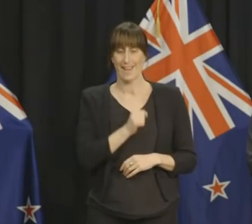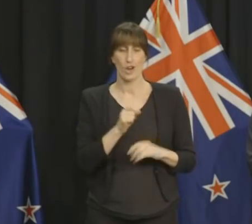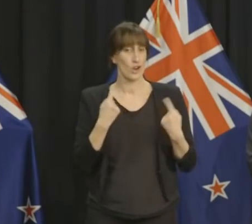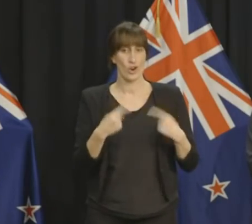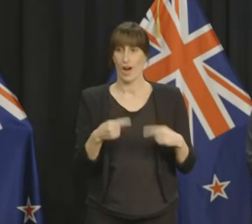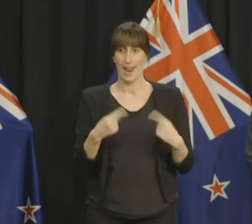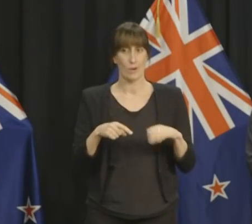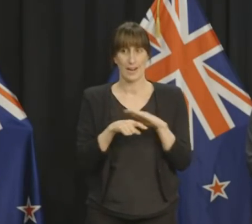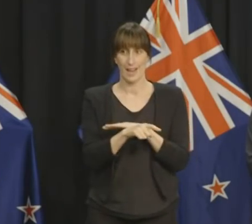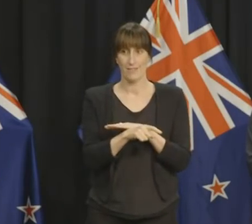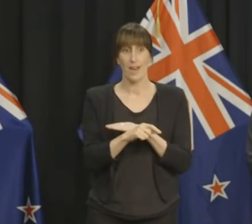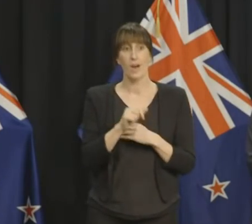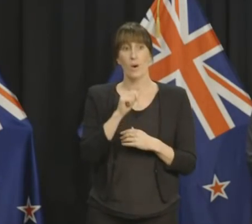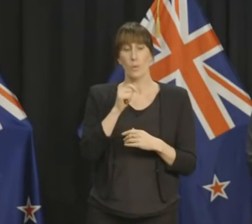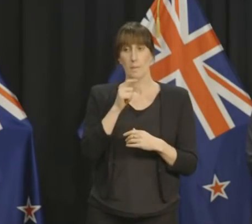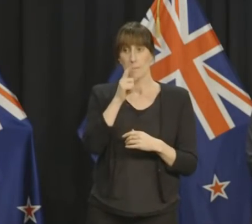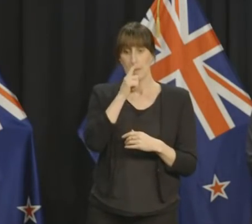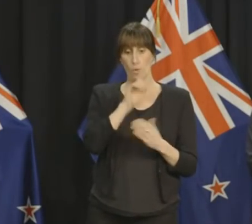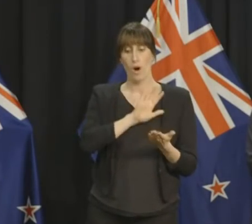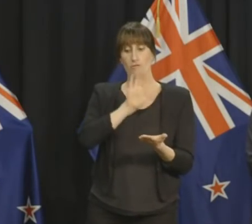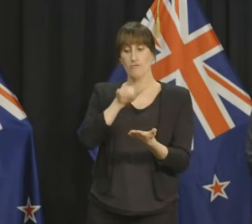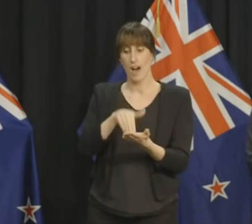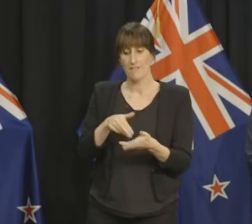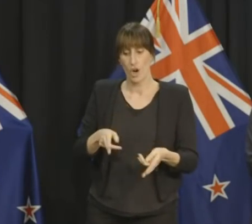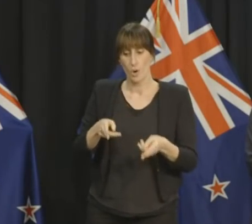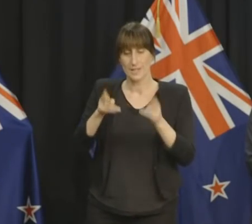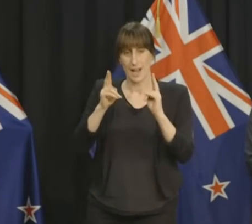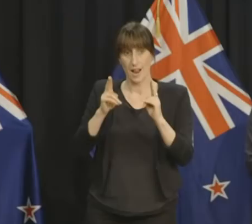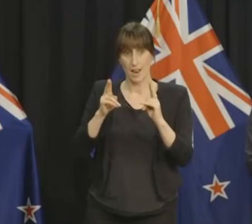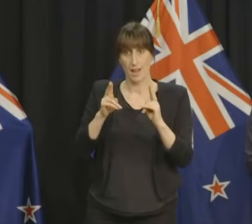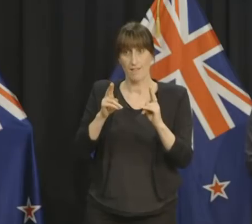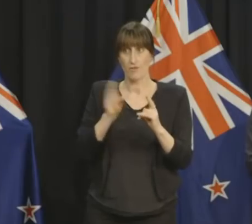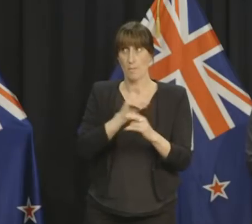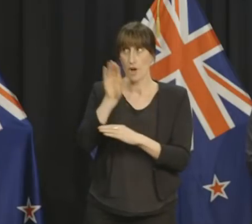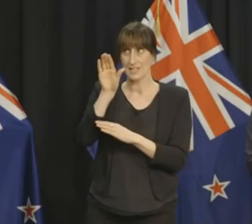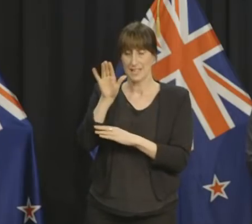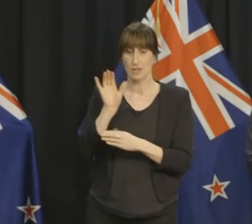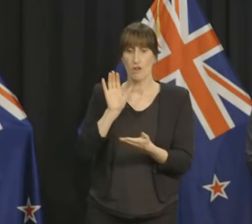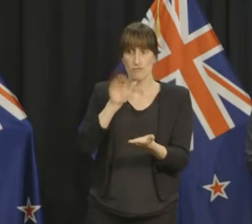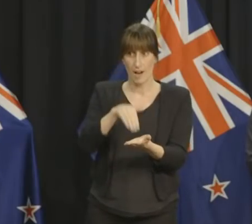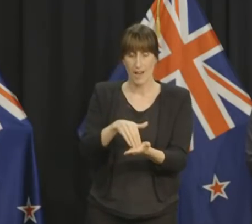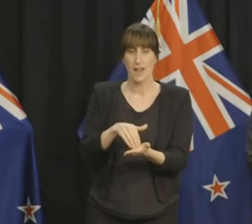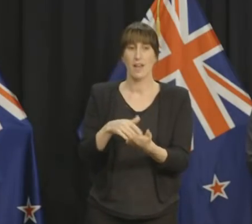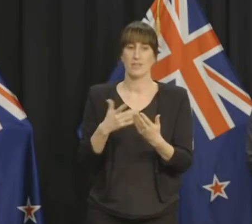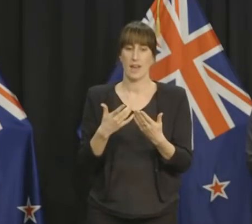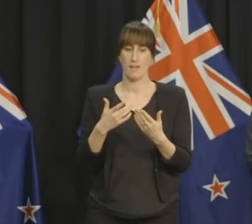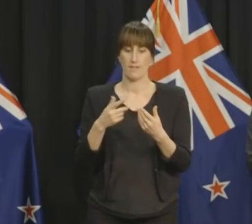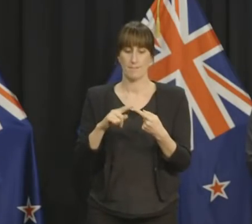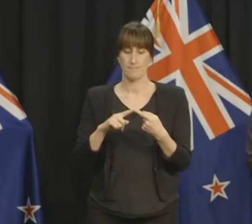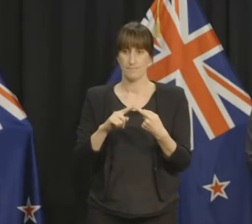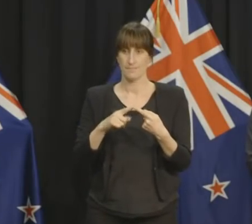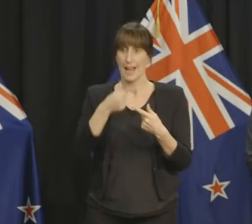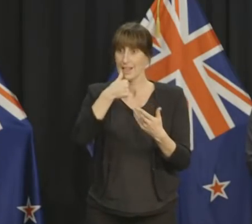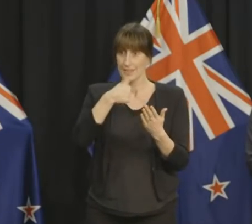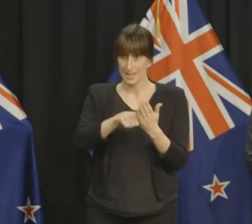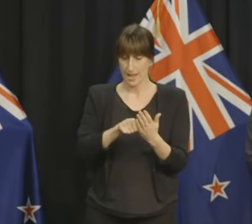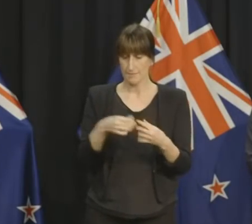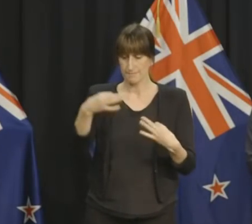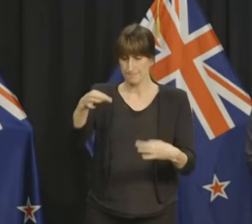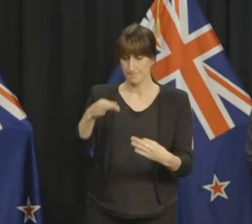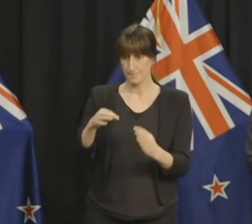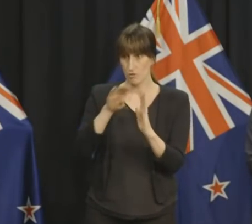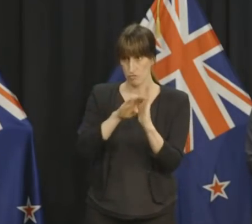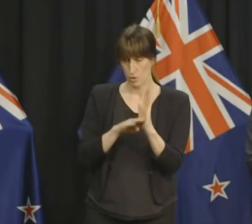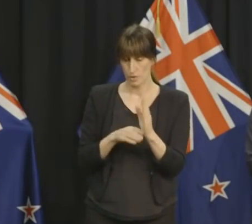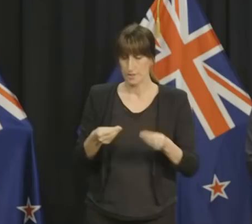in these facilities, they are given a written arrival letter and a verbal briefing on what the obligations are of them. Over the last 3